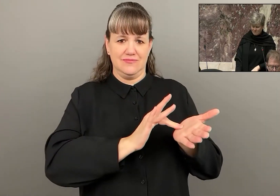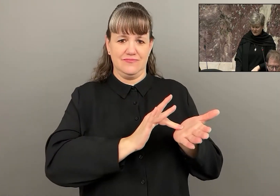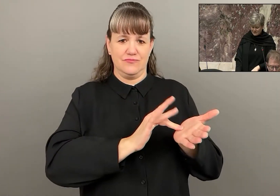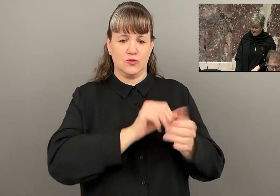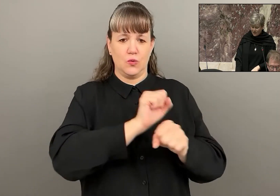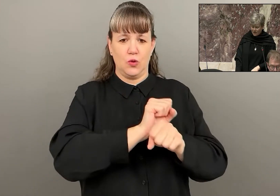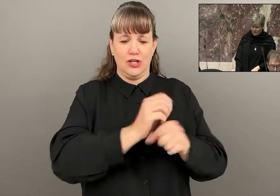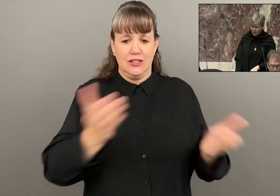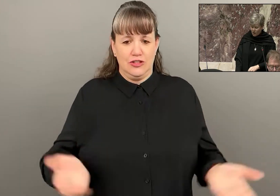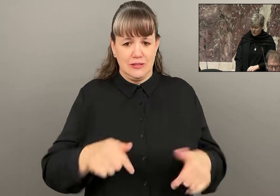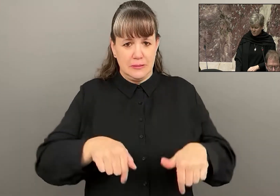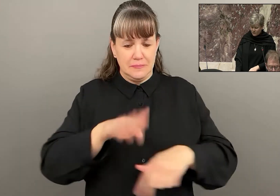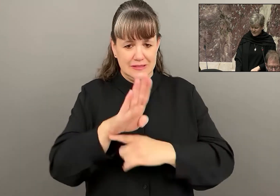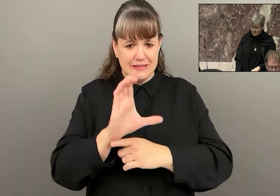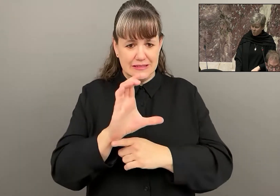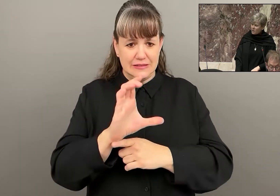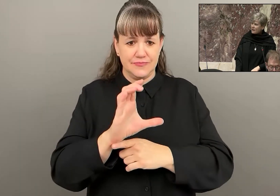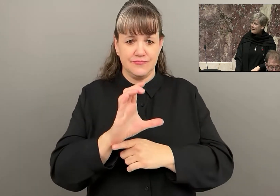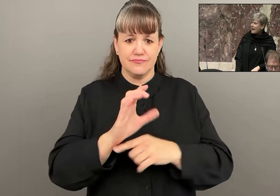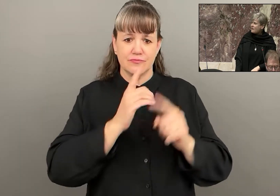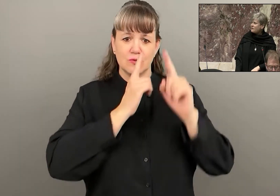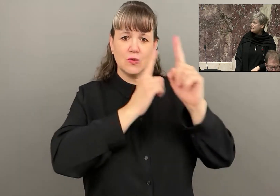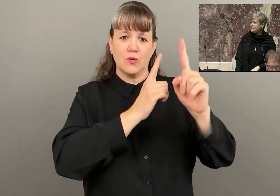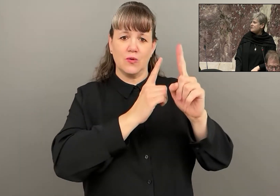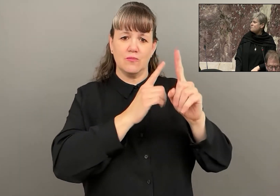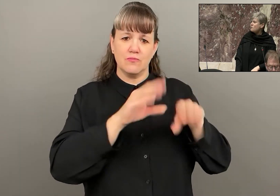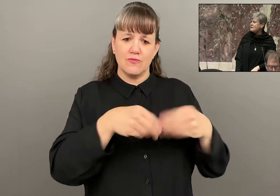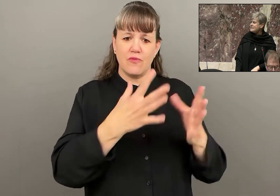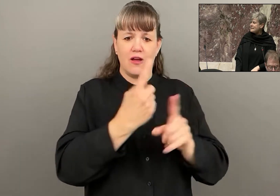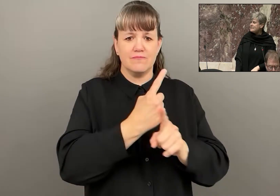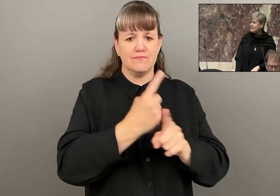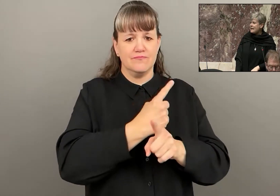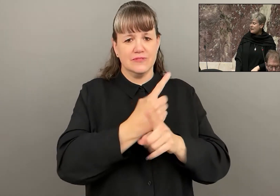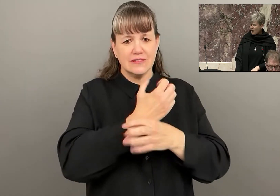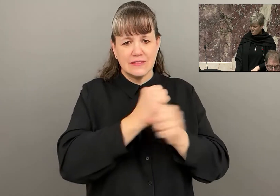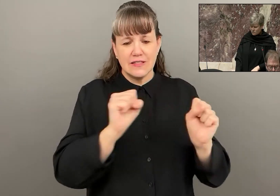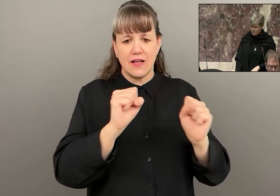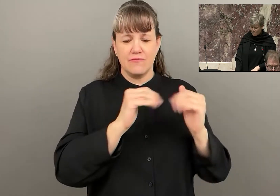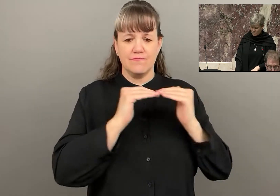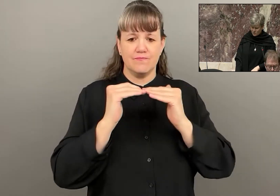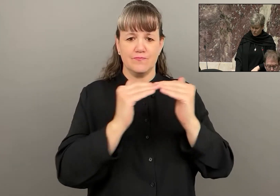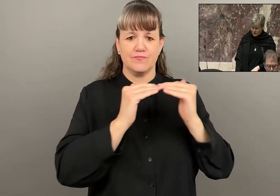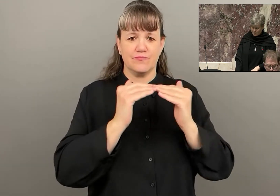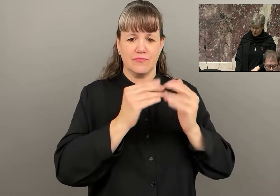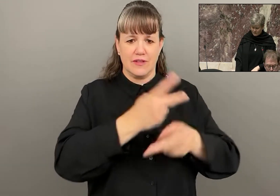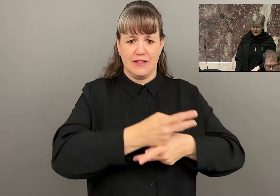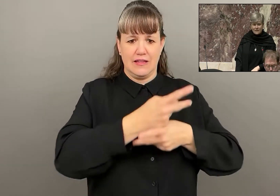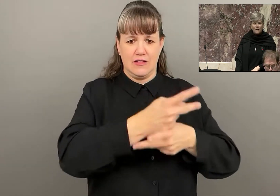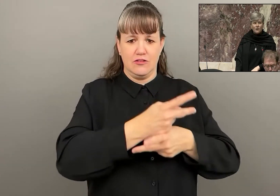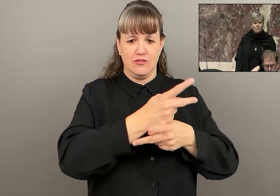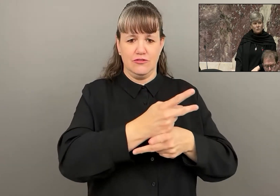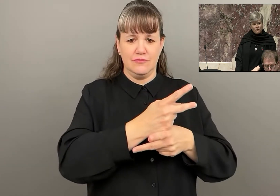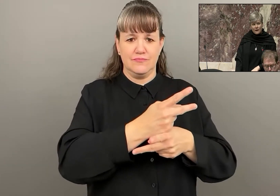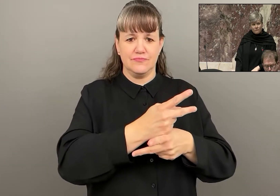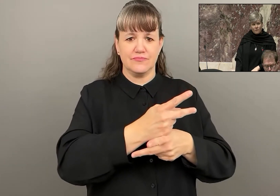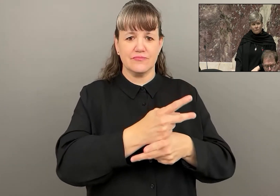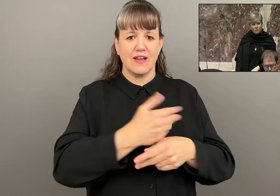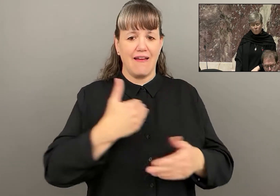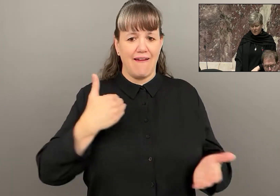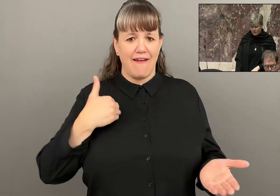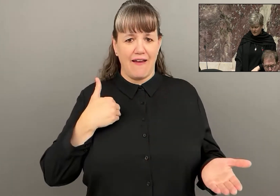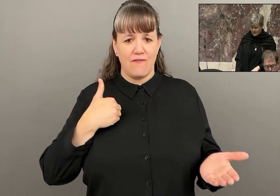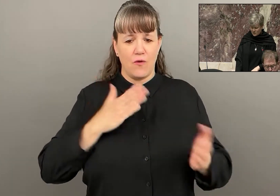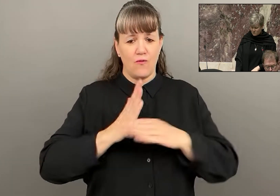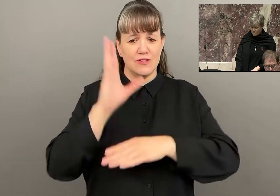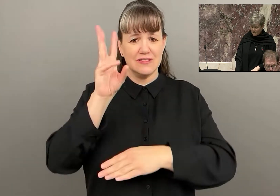British Columbians. The college provides support and advocacy to more than 6,800 members across the province. We're so thankful for